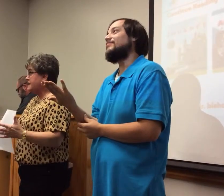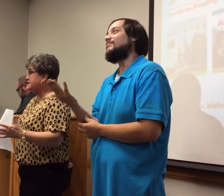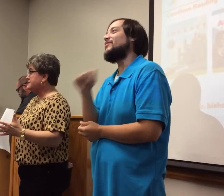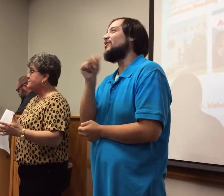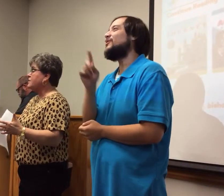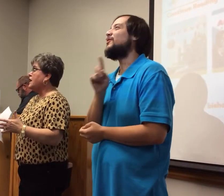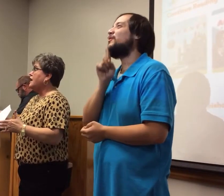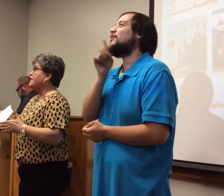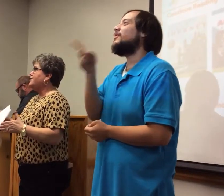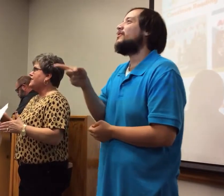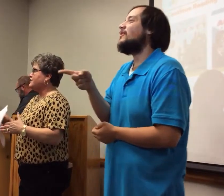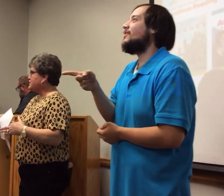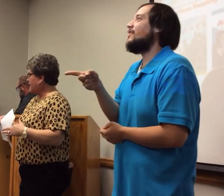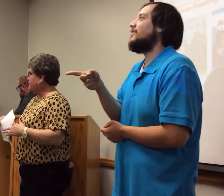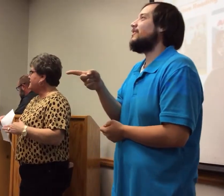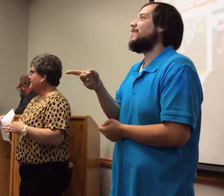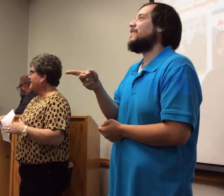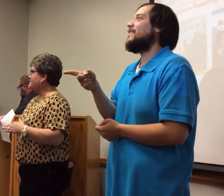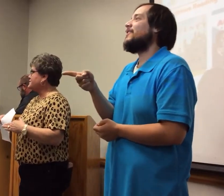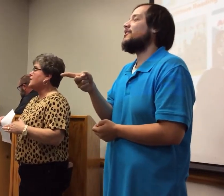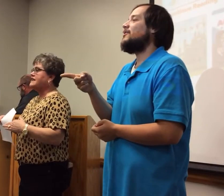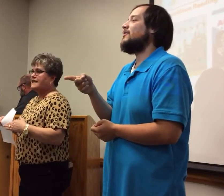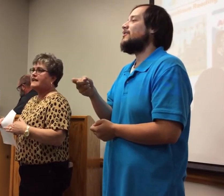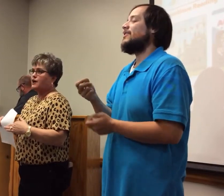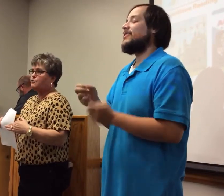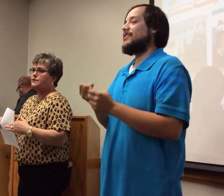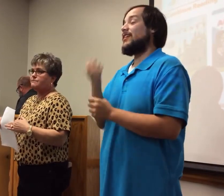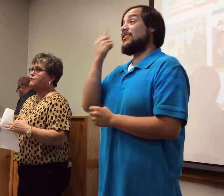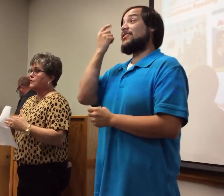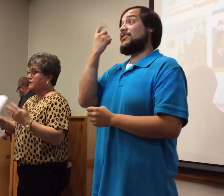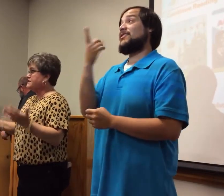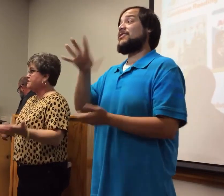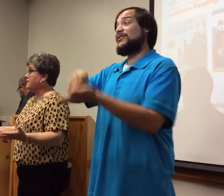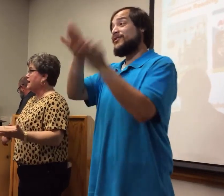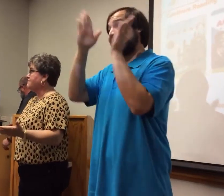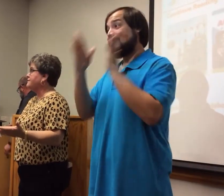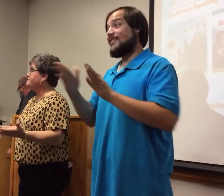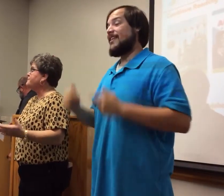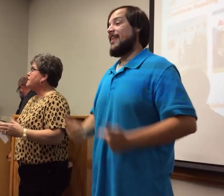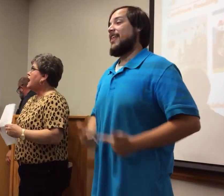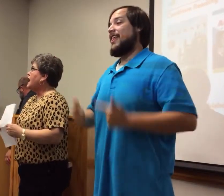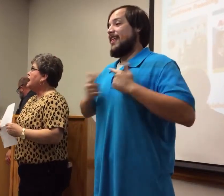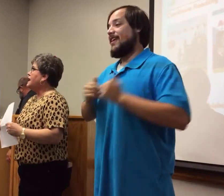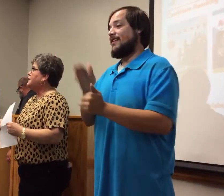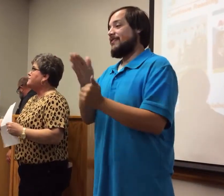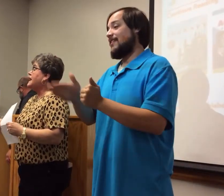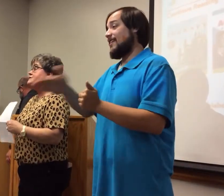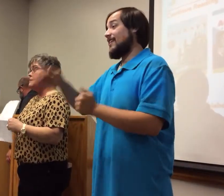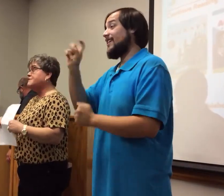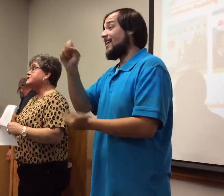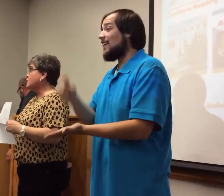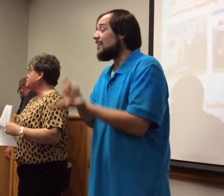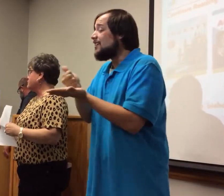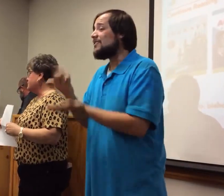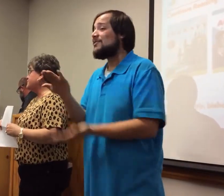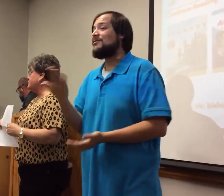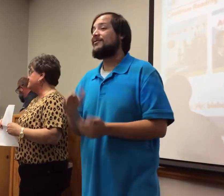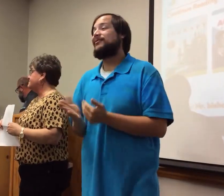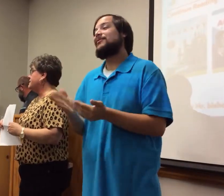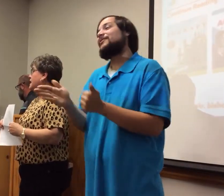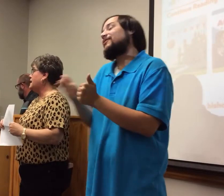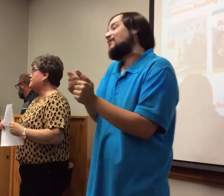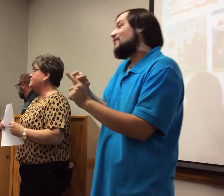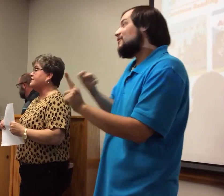to face that their child is going to need help for the rest of their life. And some of it is cultural